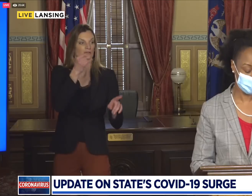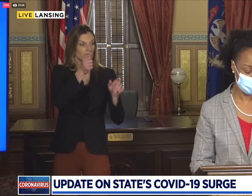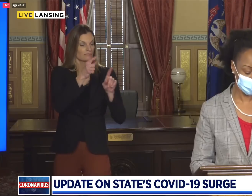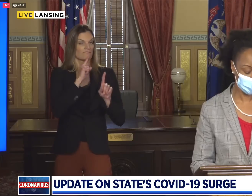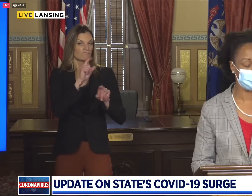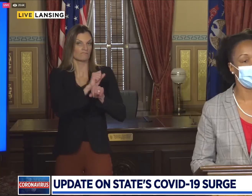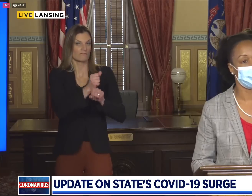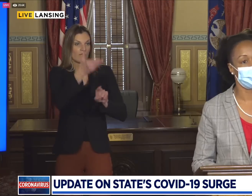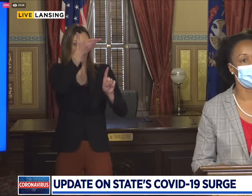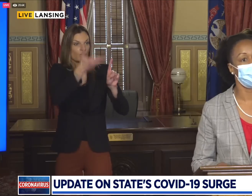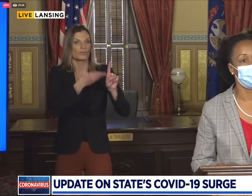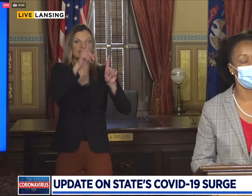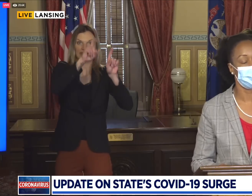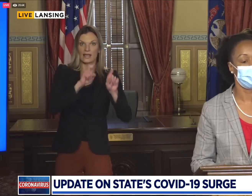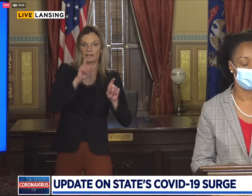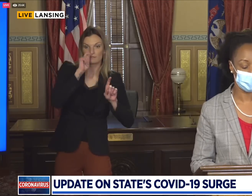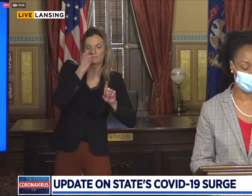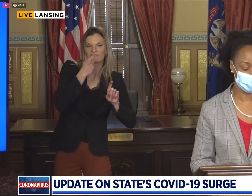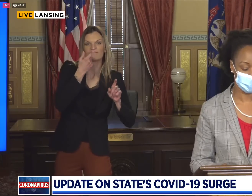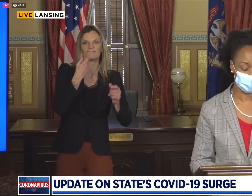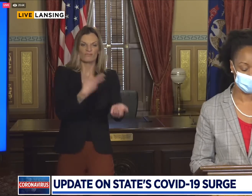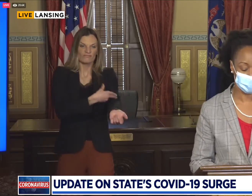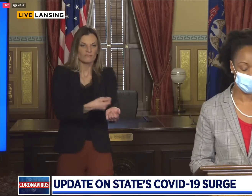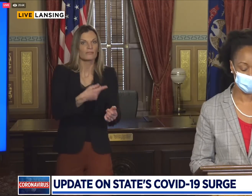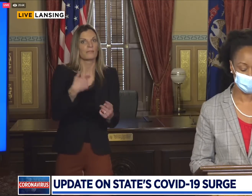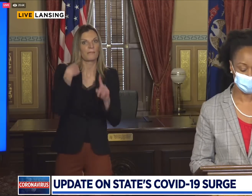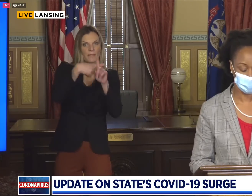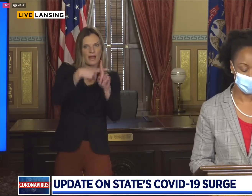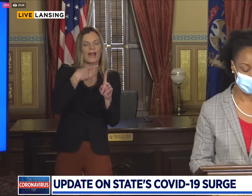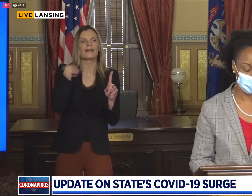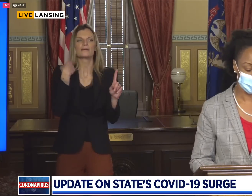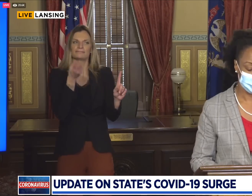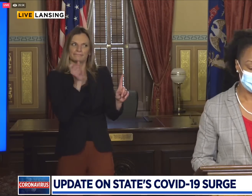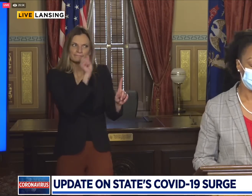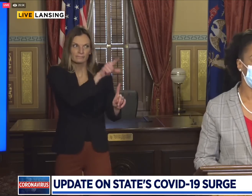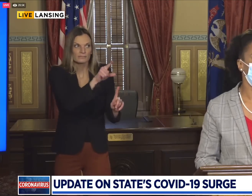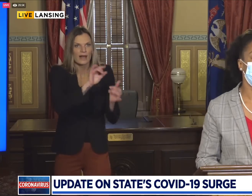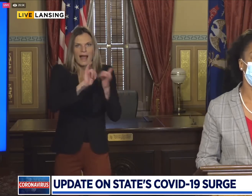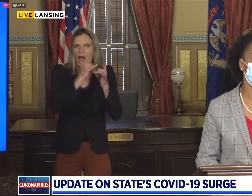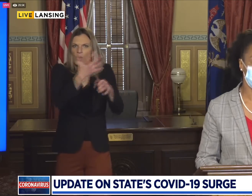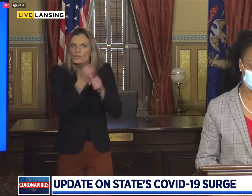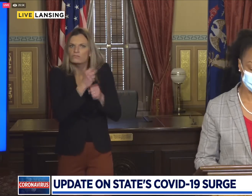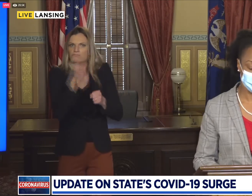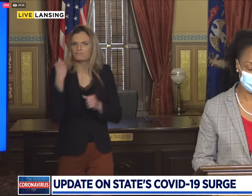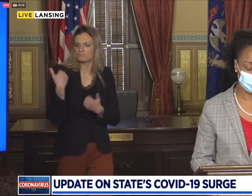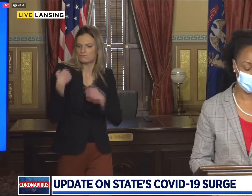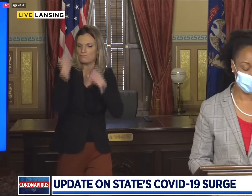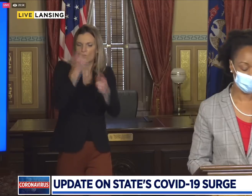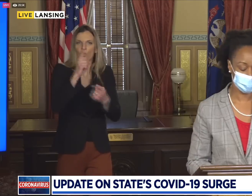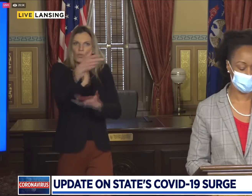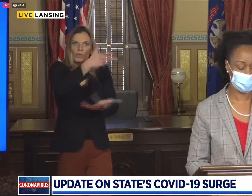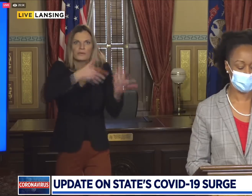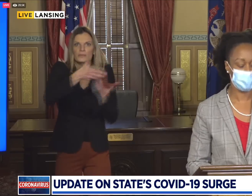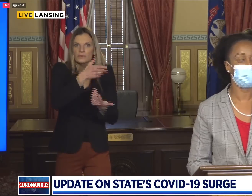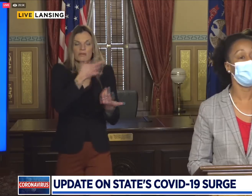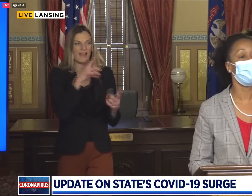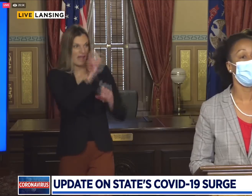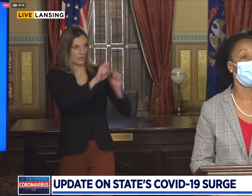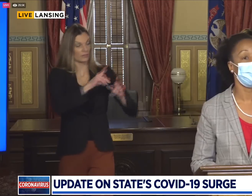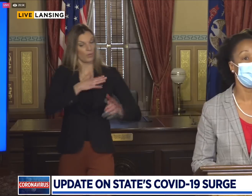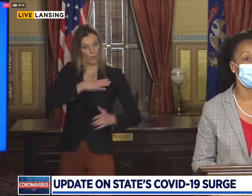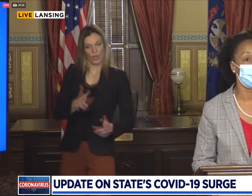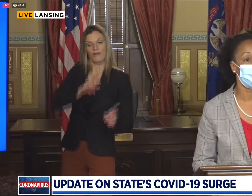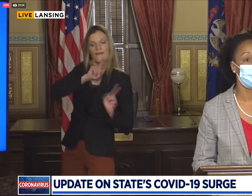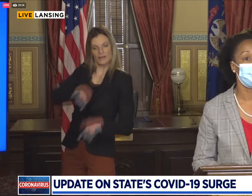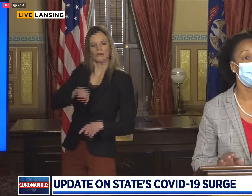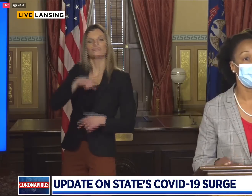us where they've been and who their contacts are. That system is strained right now. Everyone who